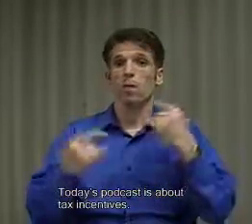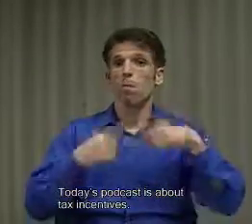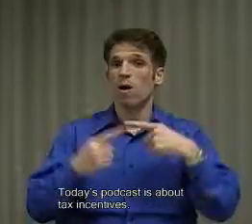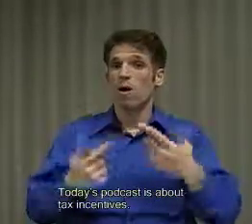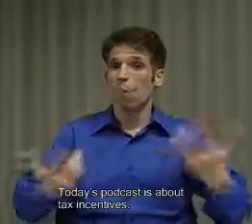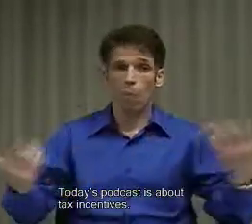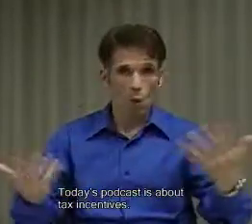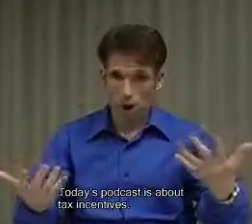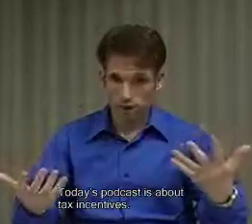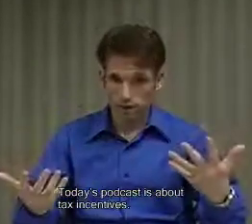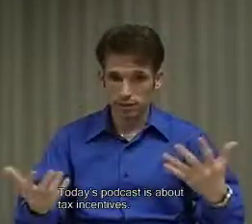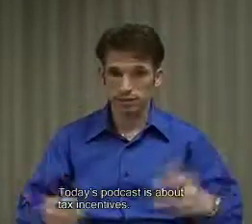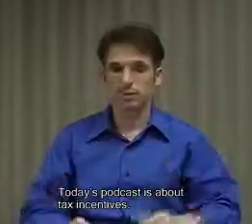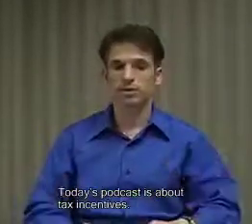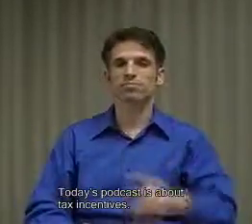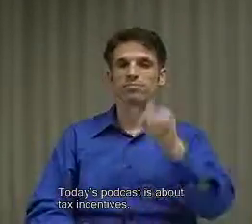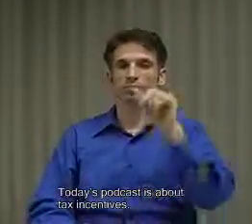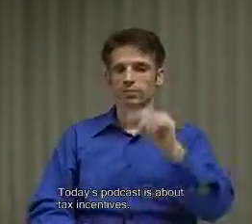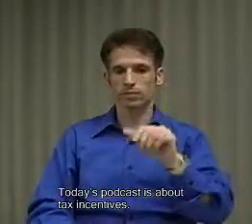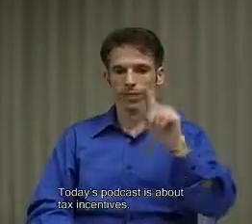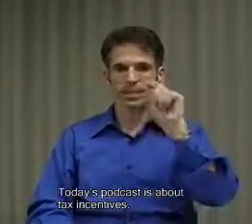Today's podcast is about tax incentives.